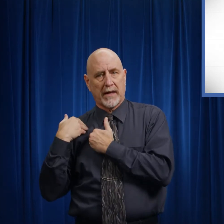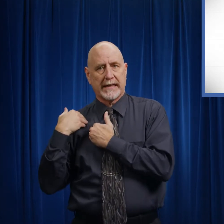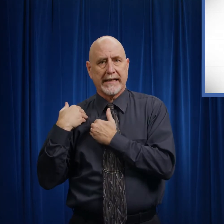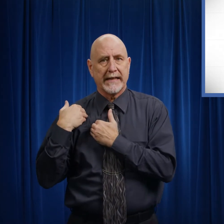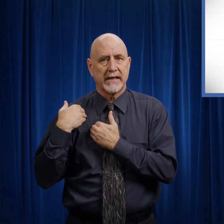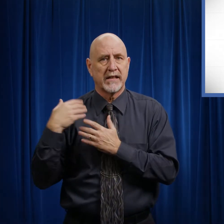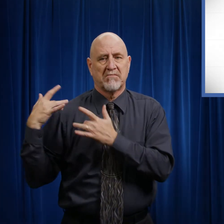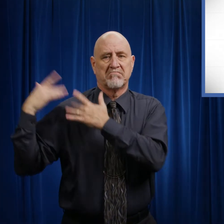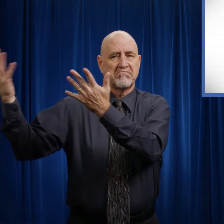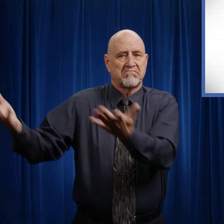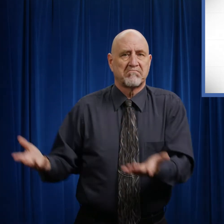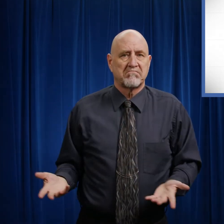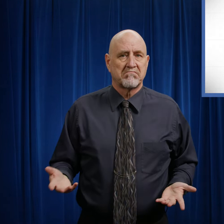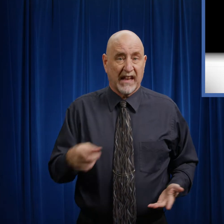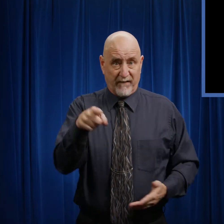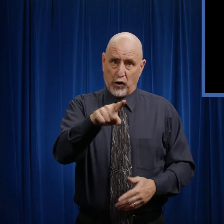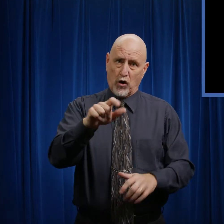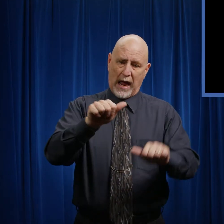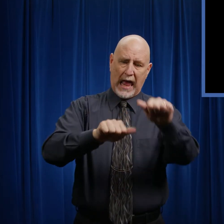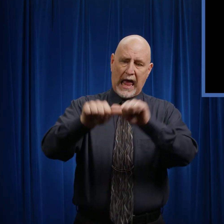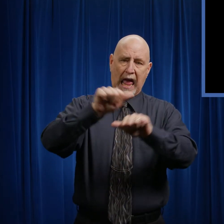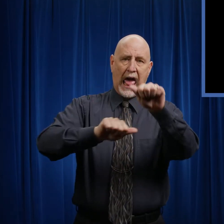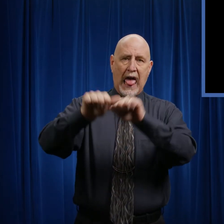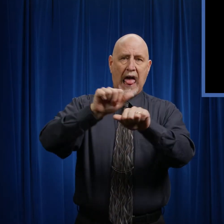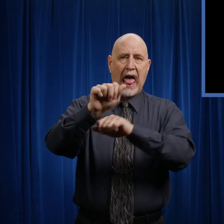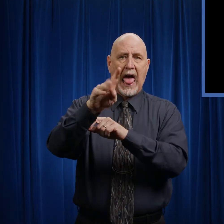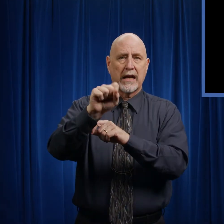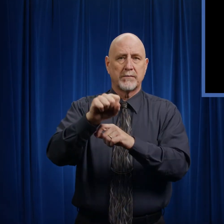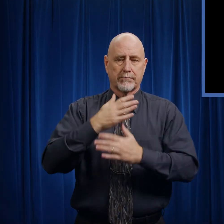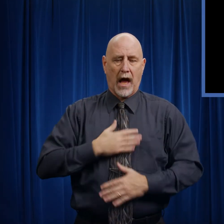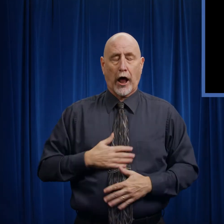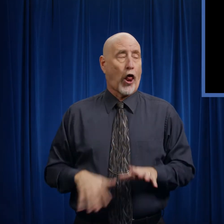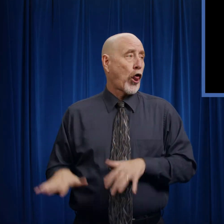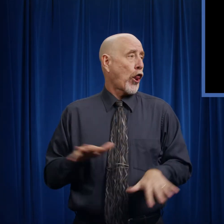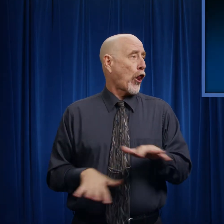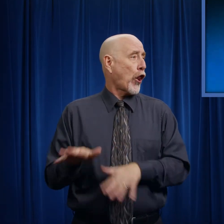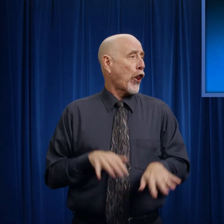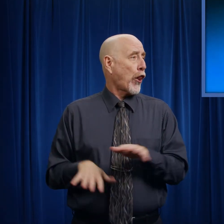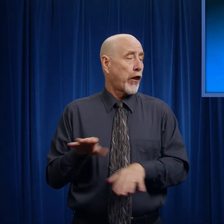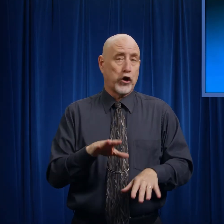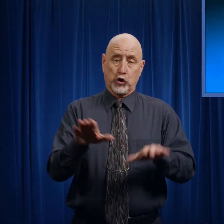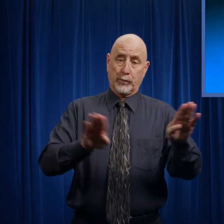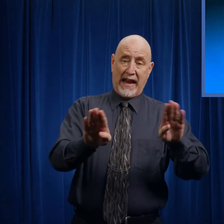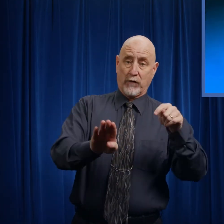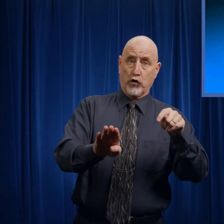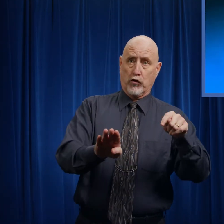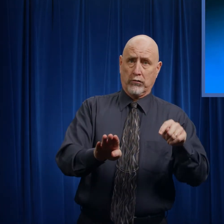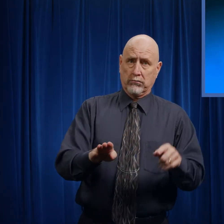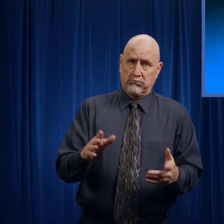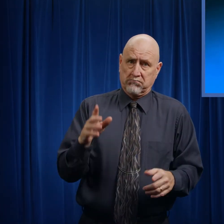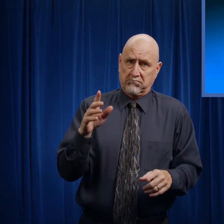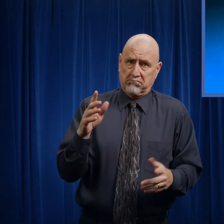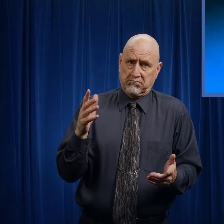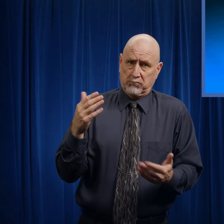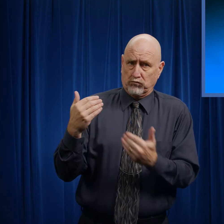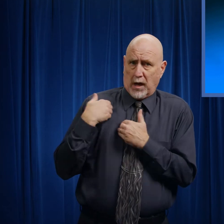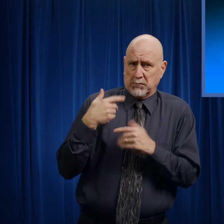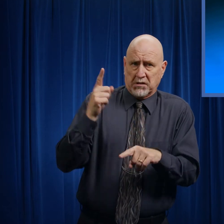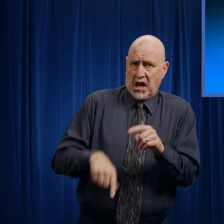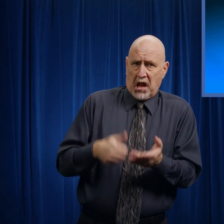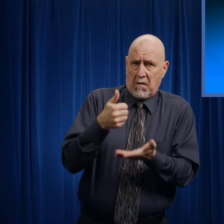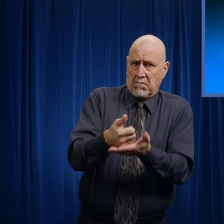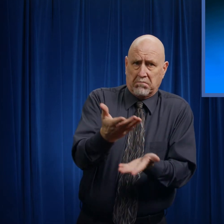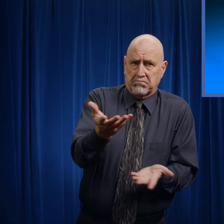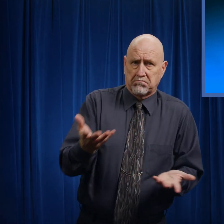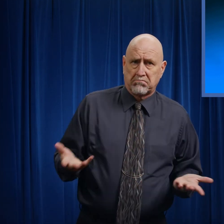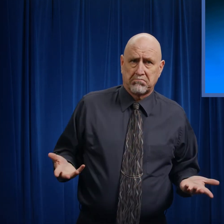moral responsibility. You see, if you are just atoms banging around in a body, then what you do, well, you can't